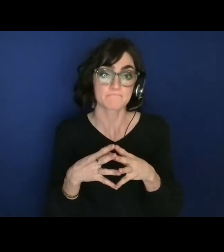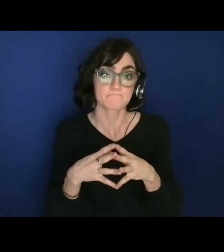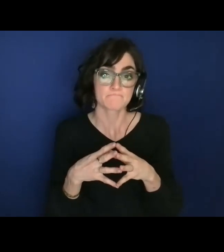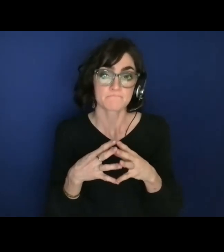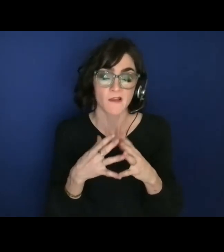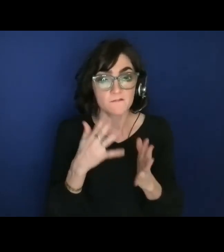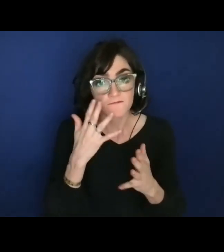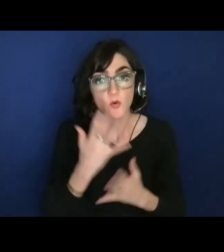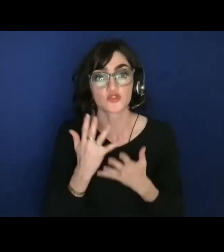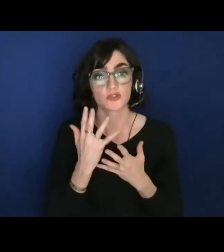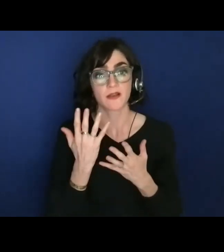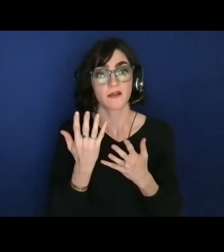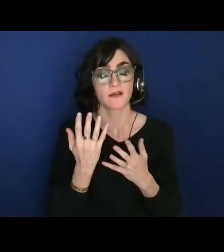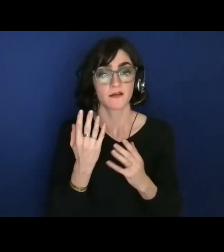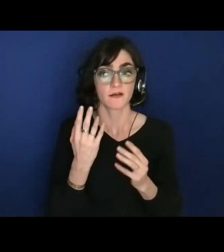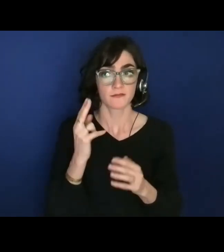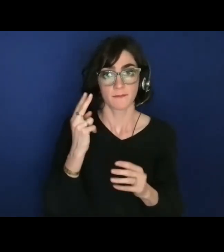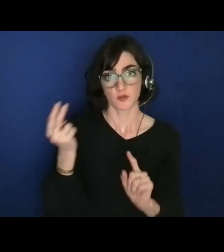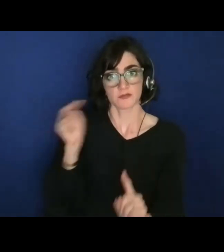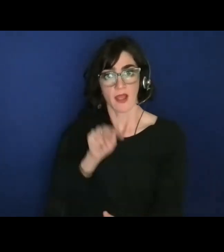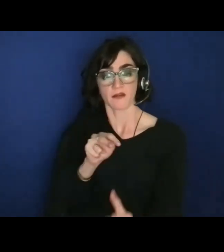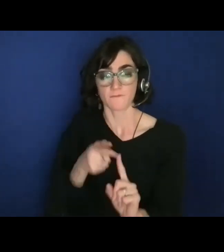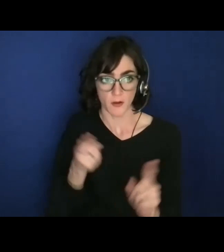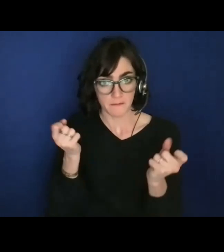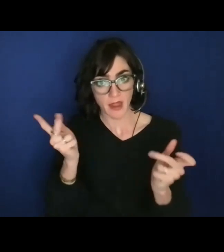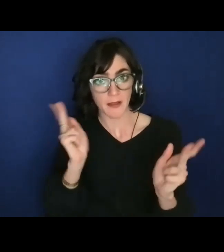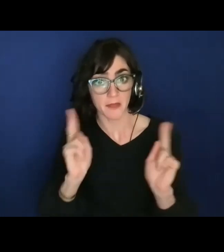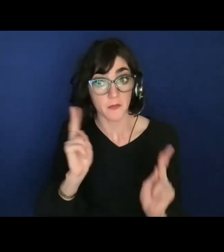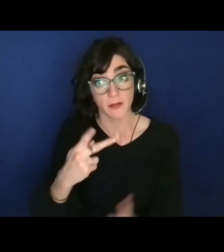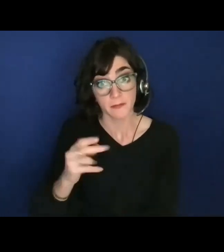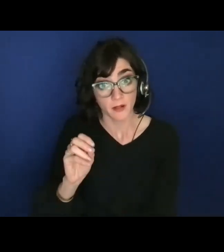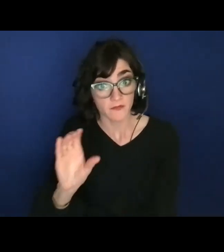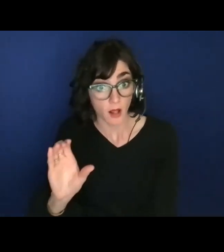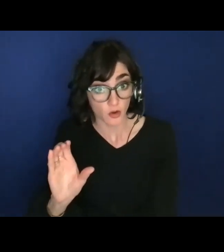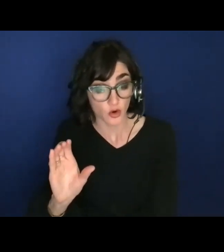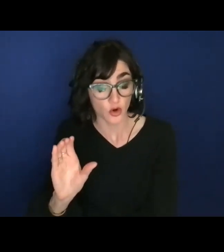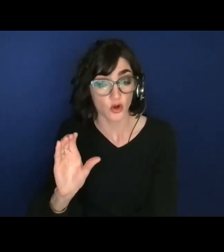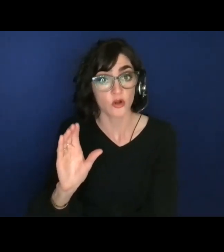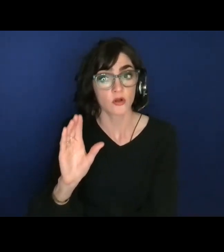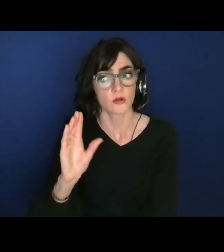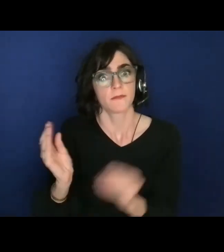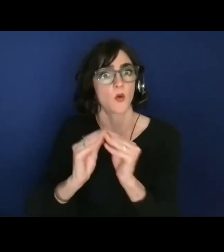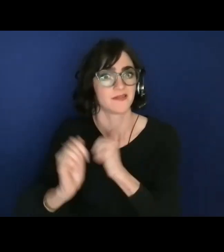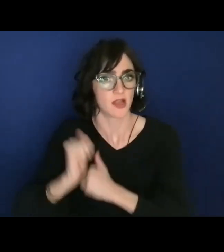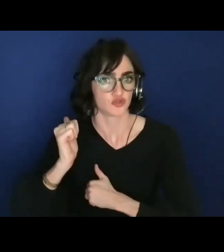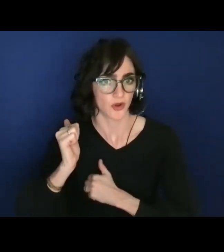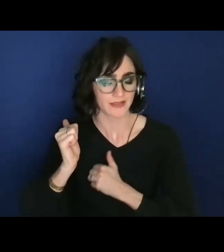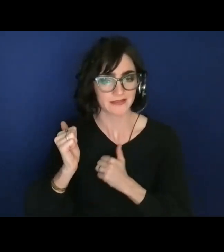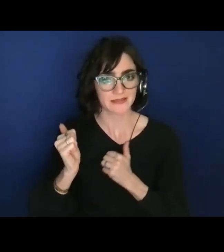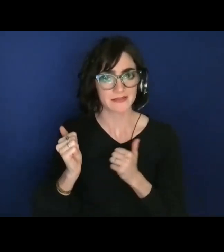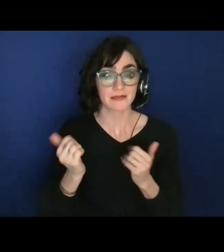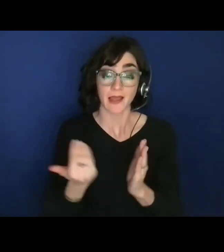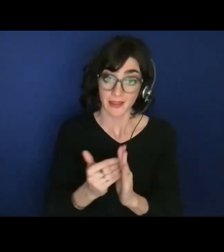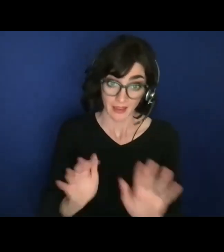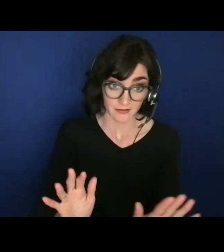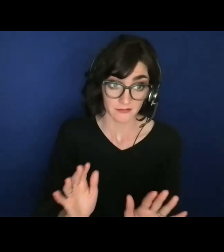this unfortunate perception from a lot of people that people of color could be more dangerous. And again, I'm not